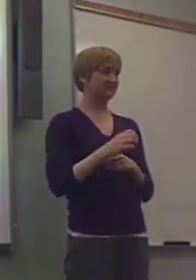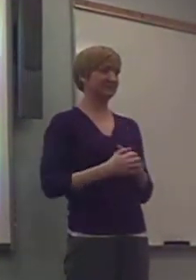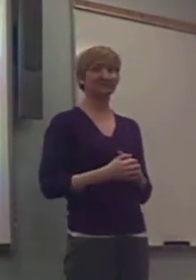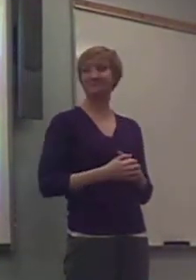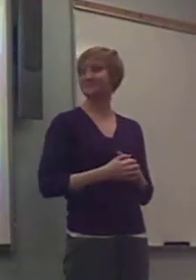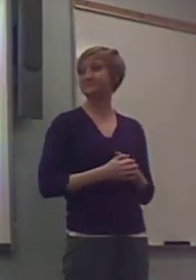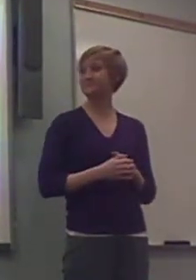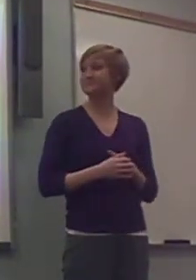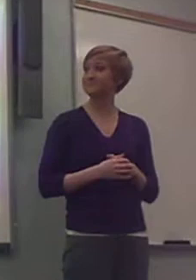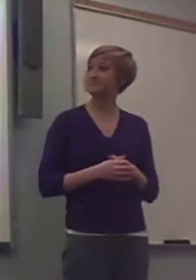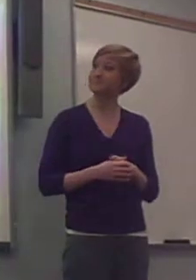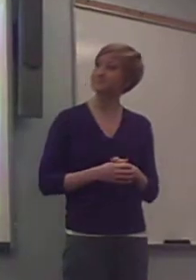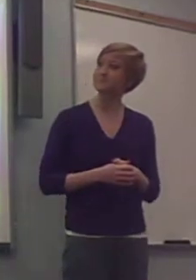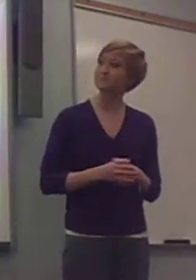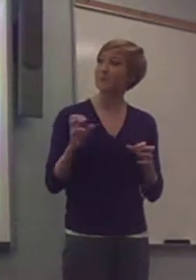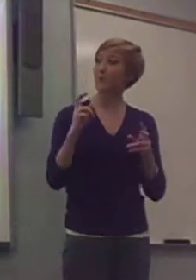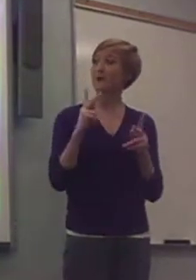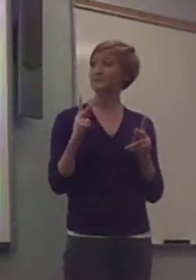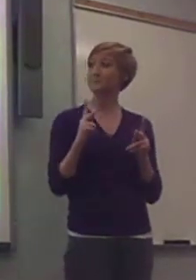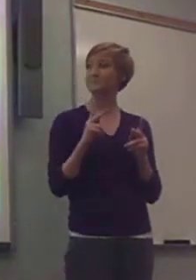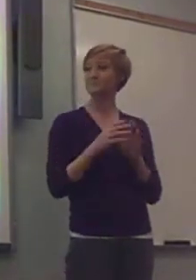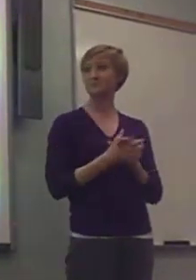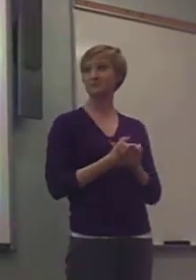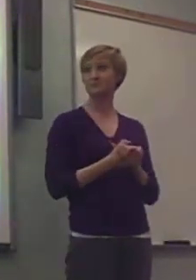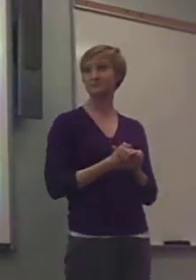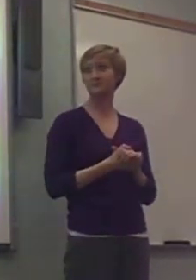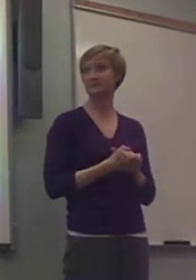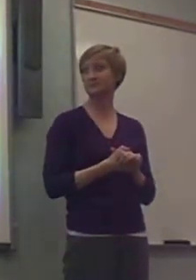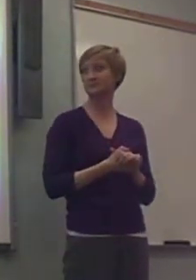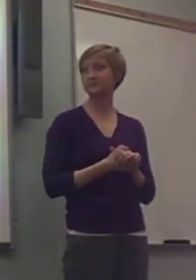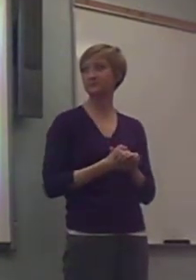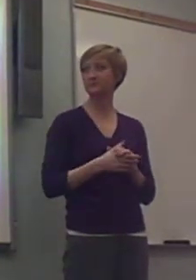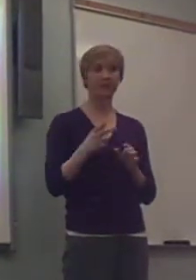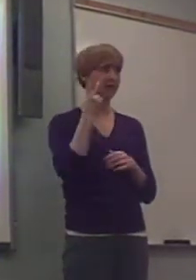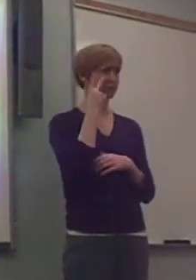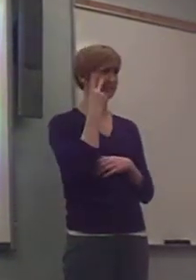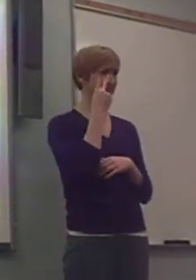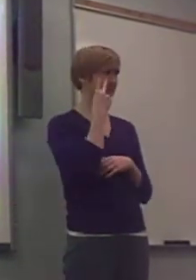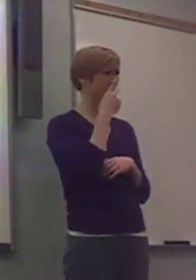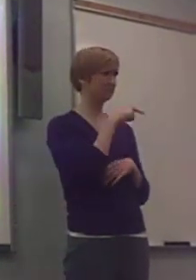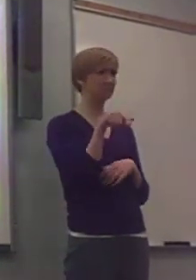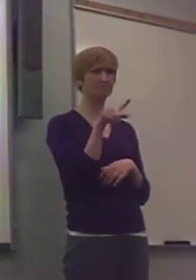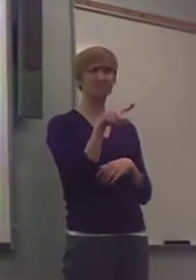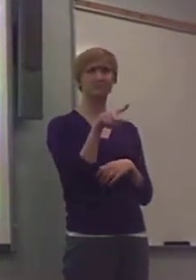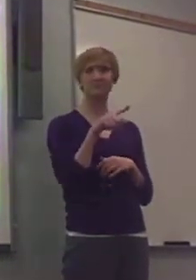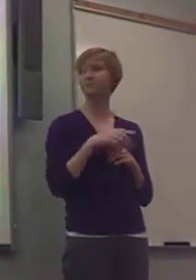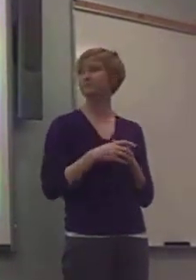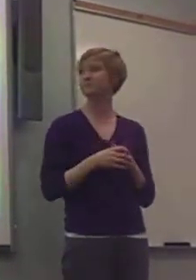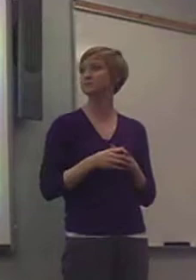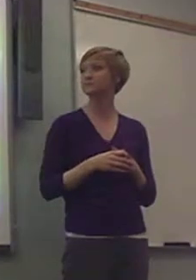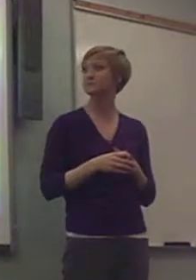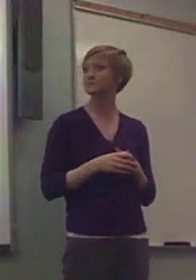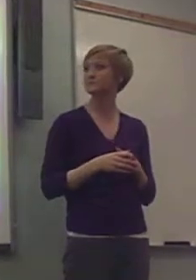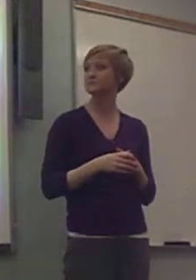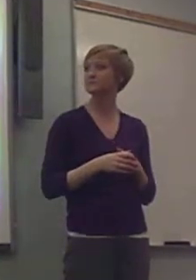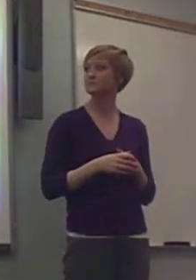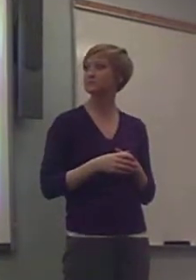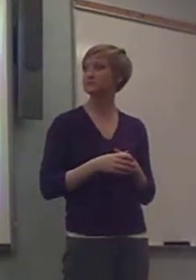Okay. So, everybody see that? Hold on. I'm just going to move on. On an appointed